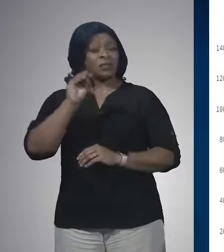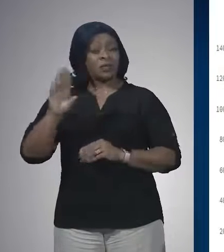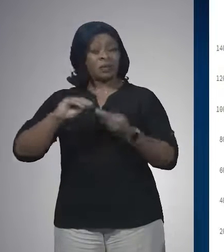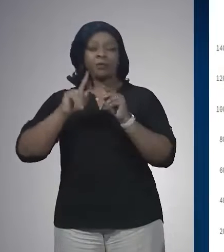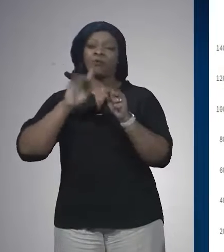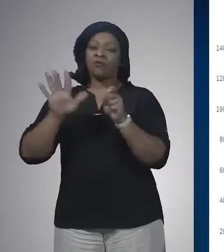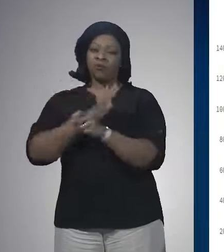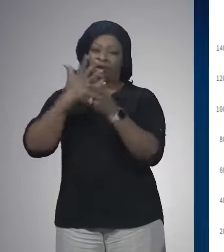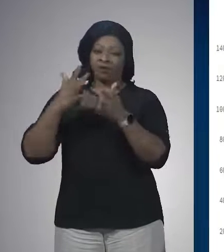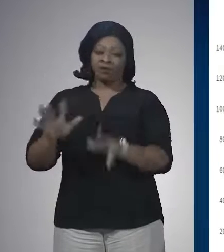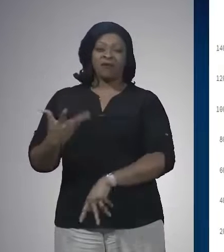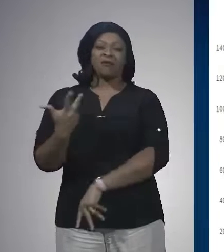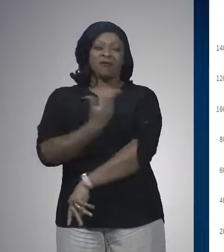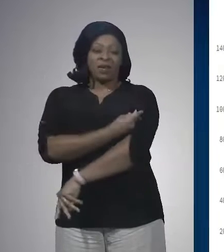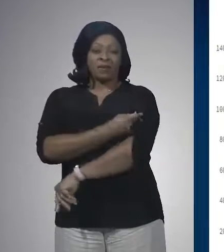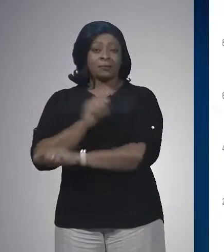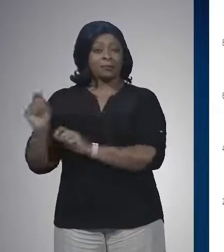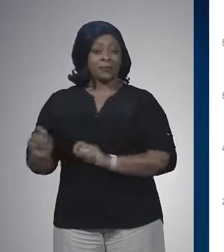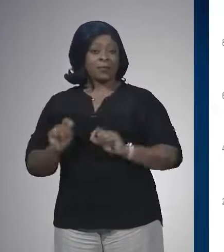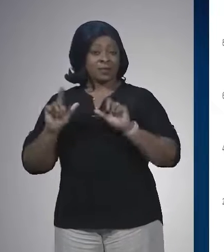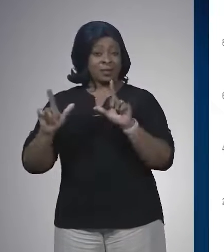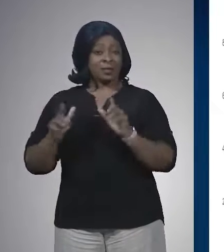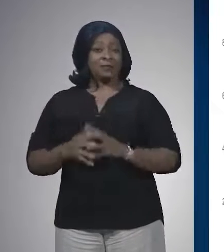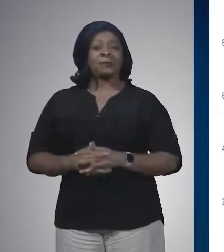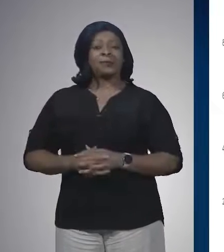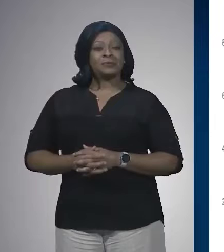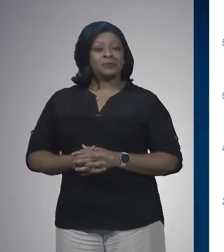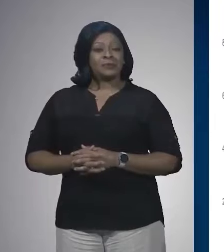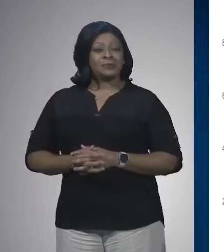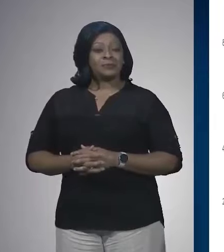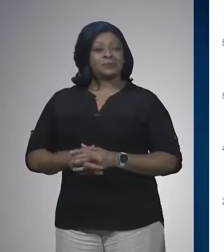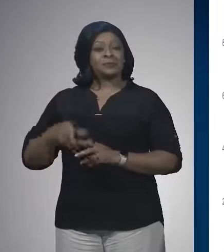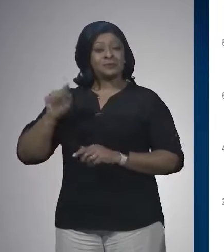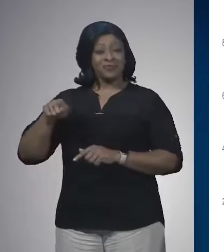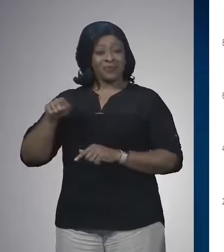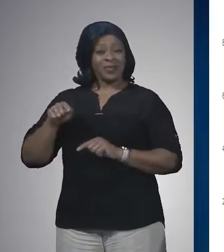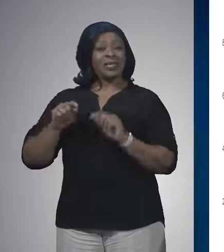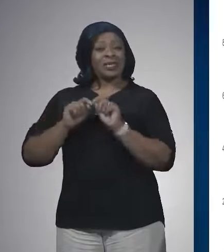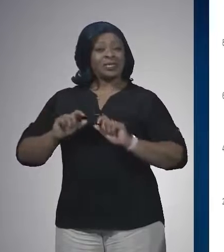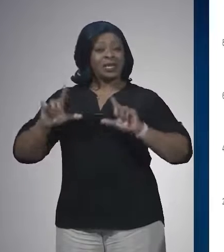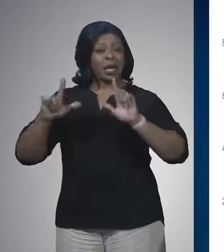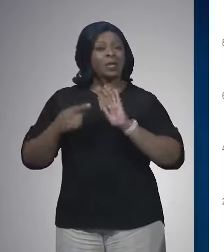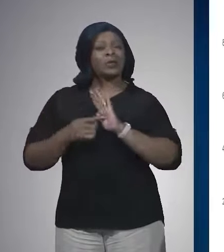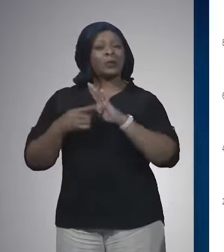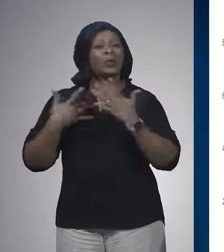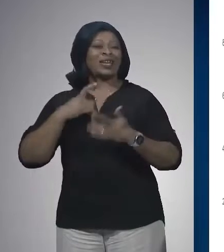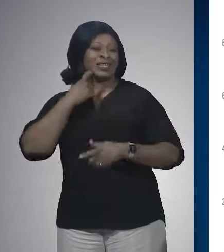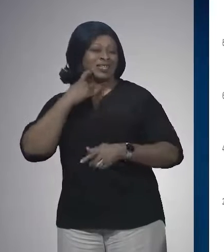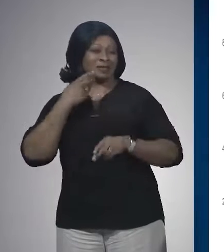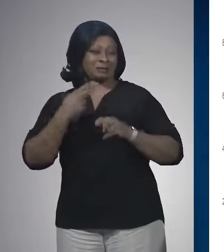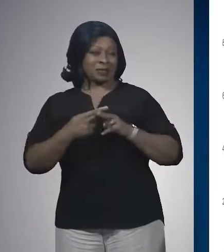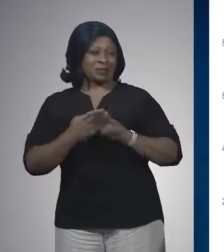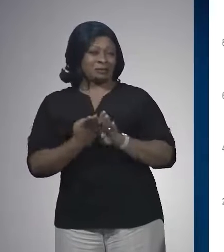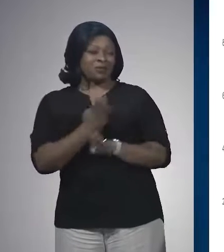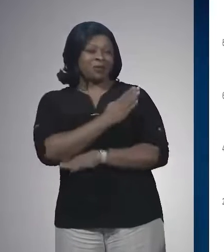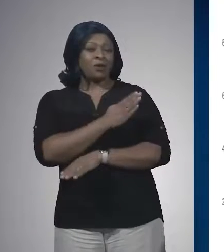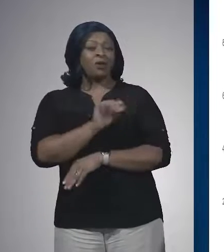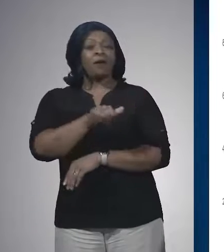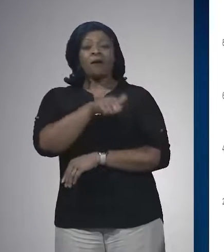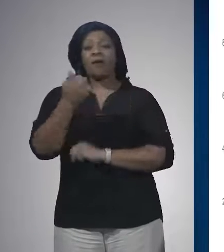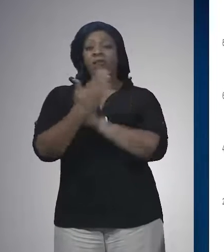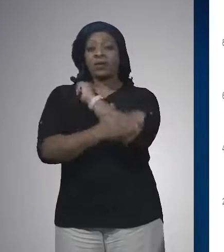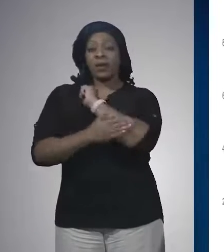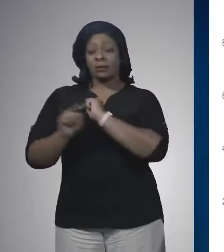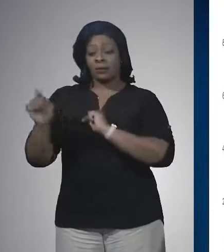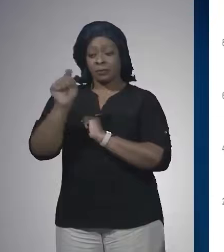is fully vaccinated. Next slide. This slide just shows what I talked about. Every other county